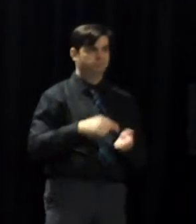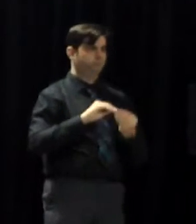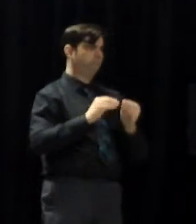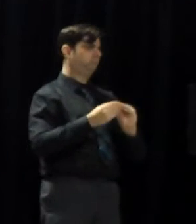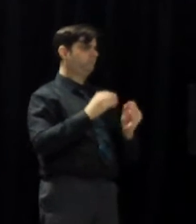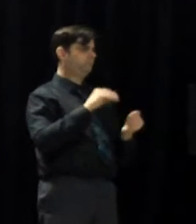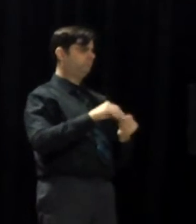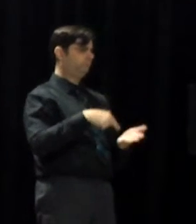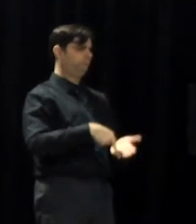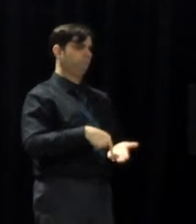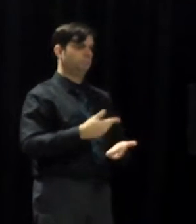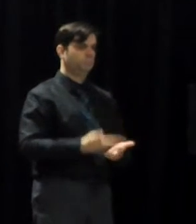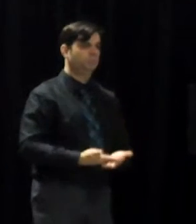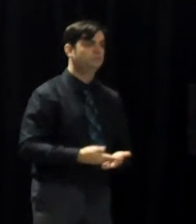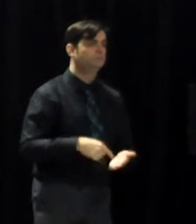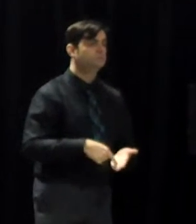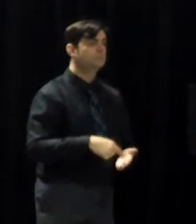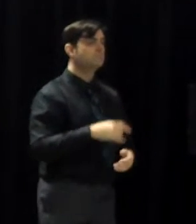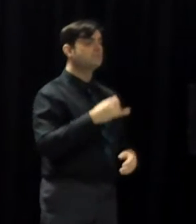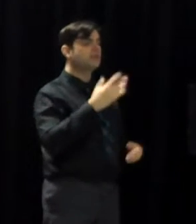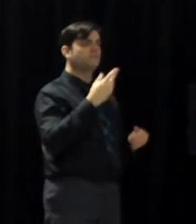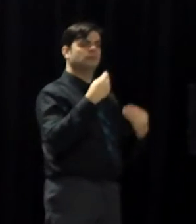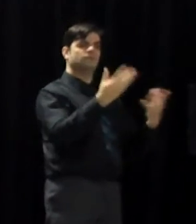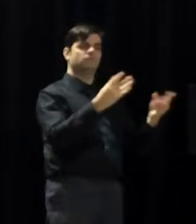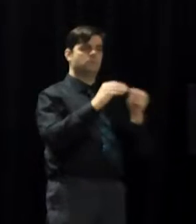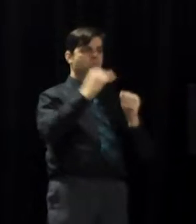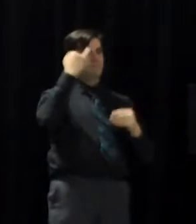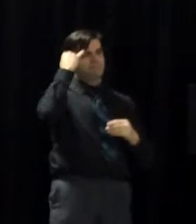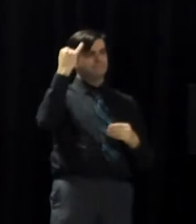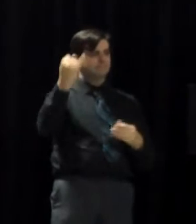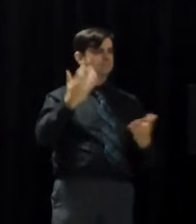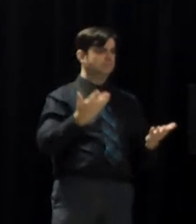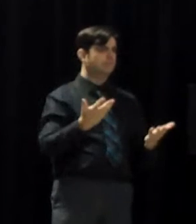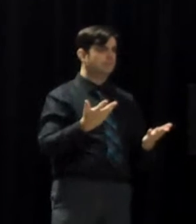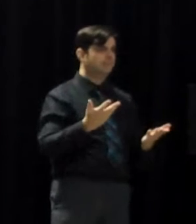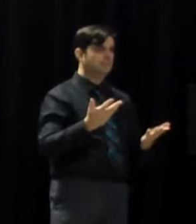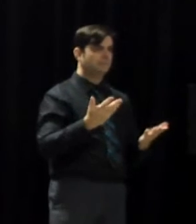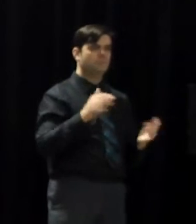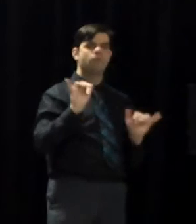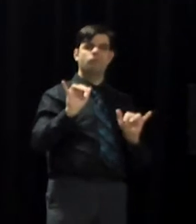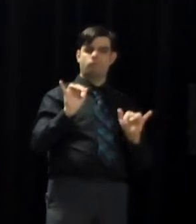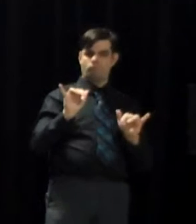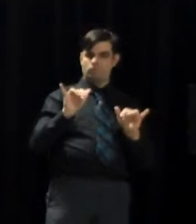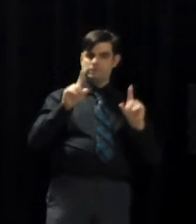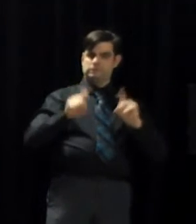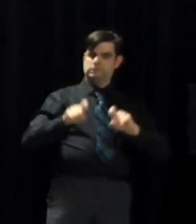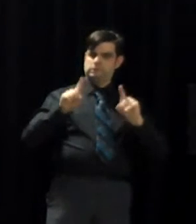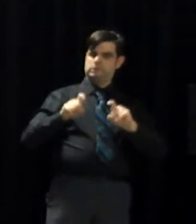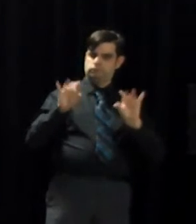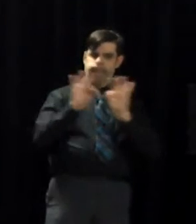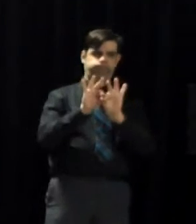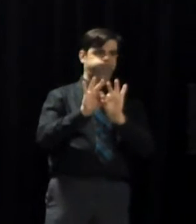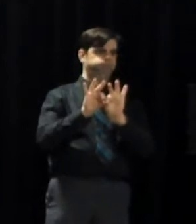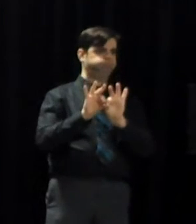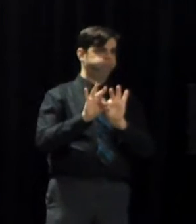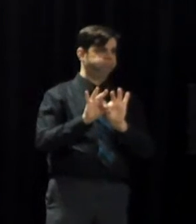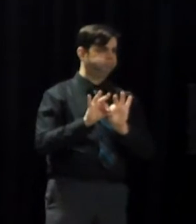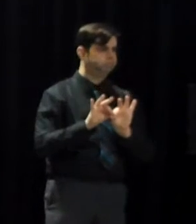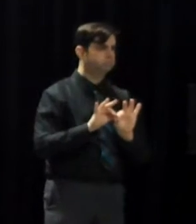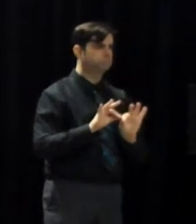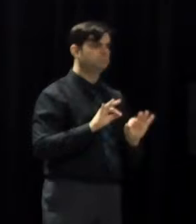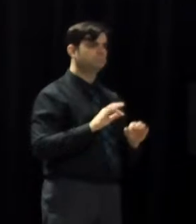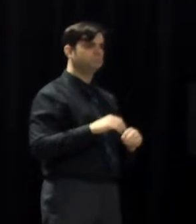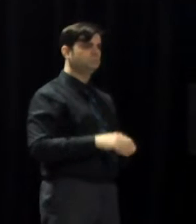of an idea. If you remember back when we were first dealing with this, remember the